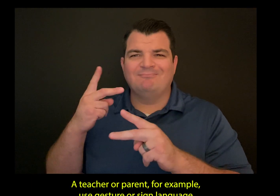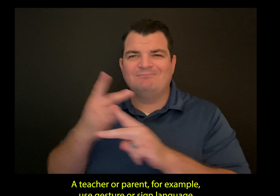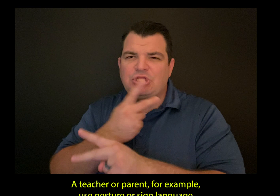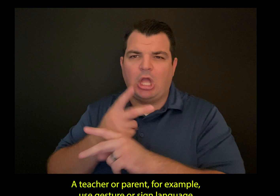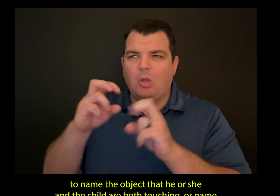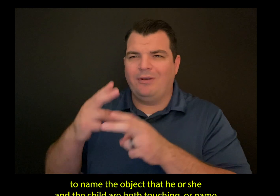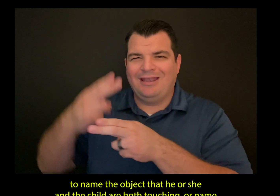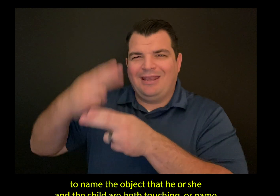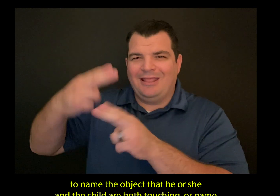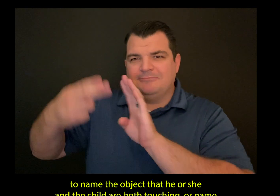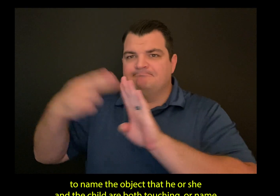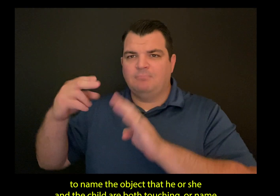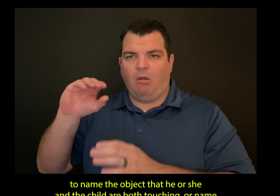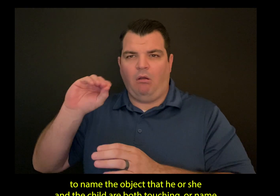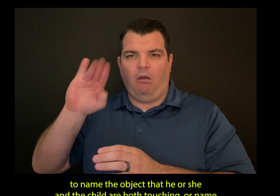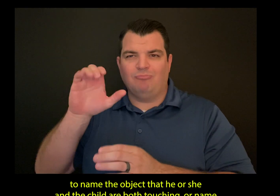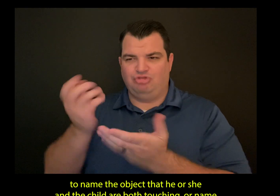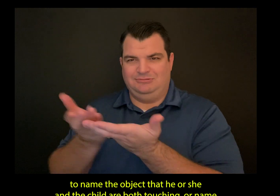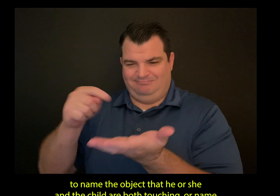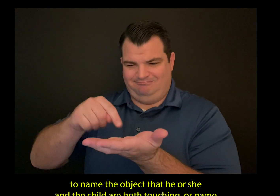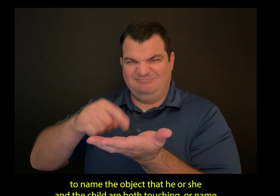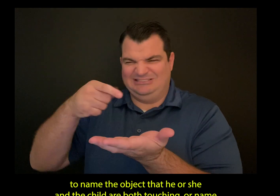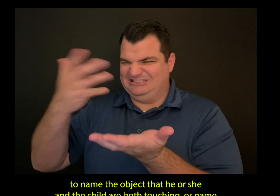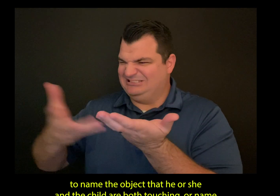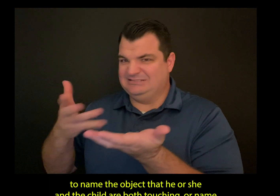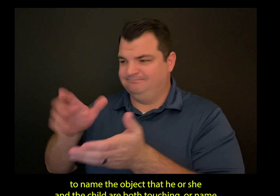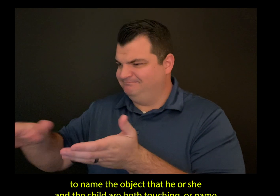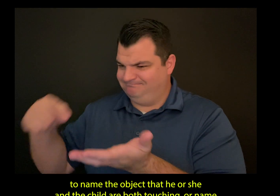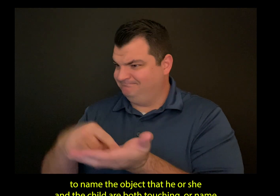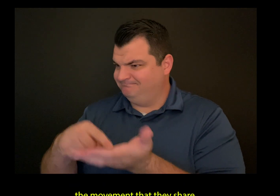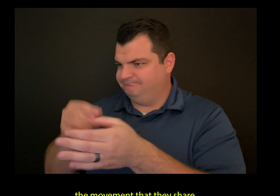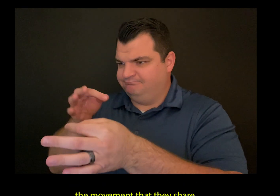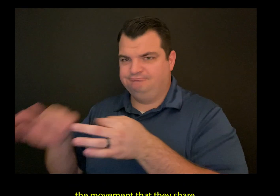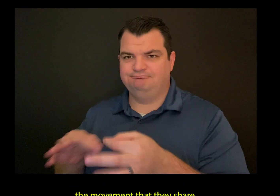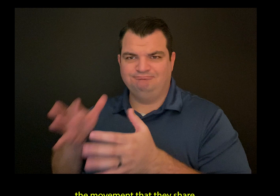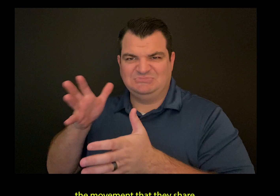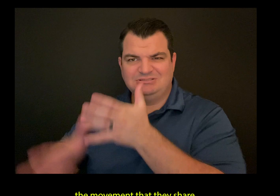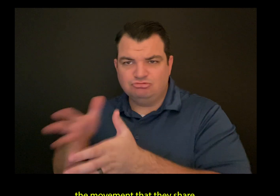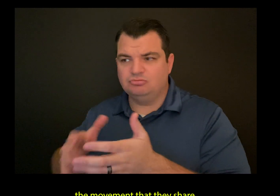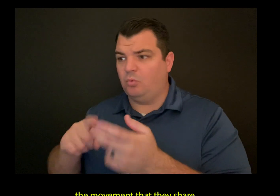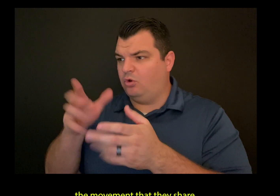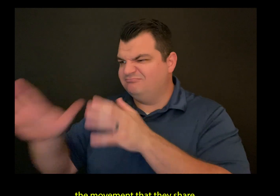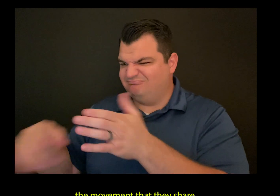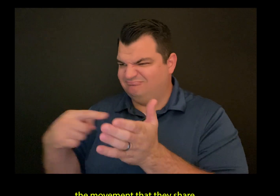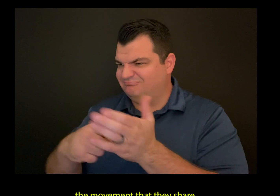sign language to name the object that he or she and the child are both touching, or name the movement that they share.